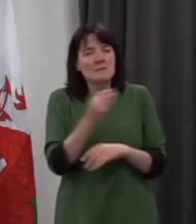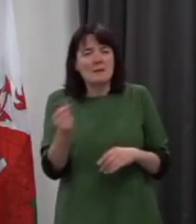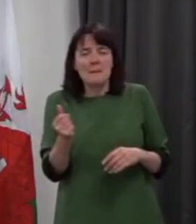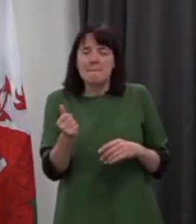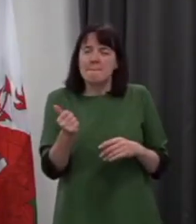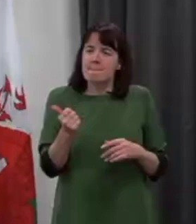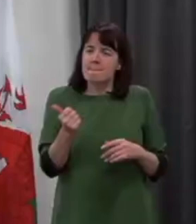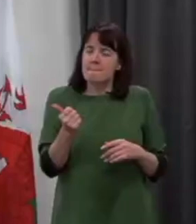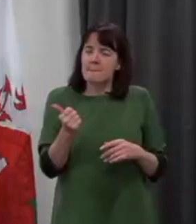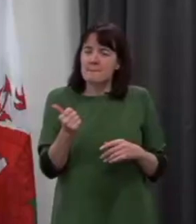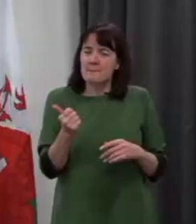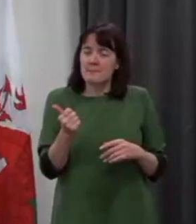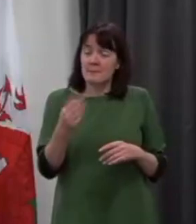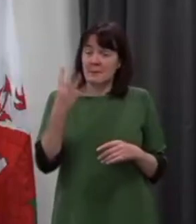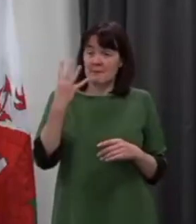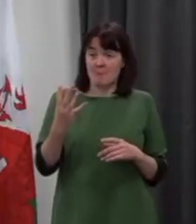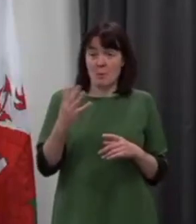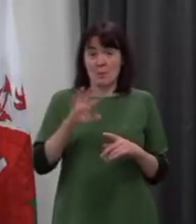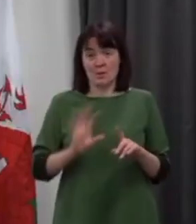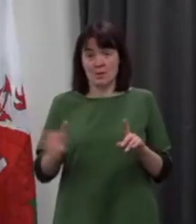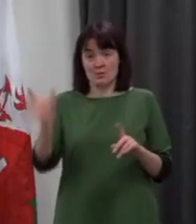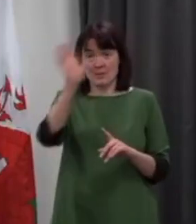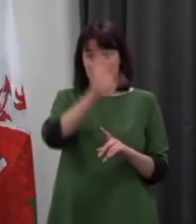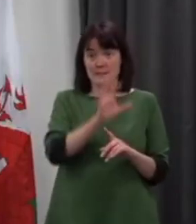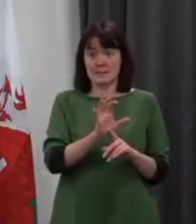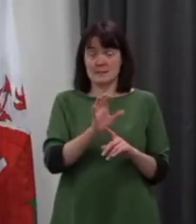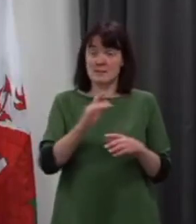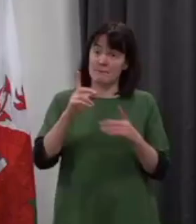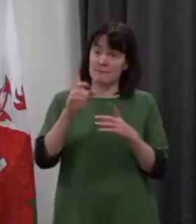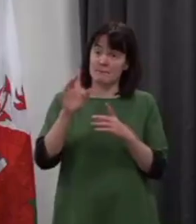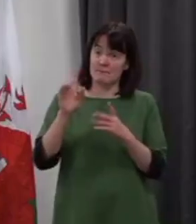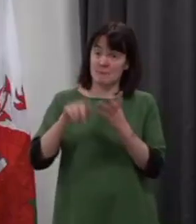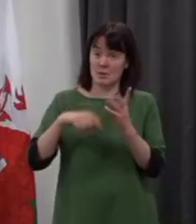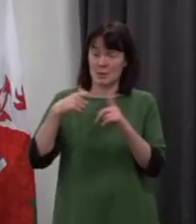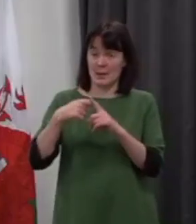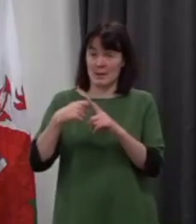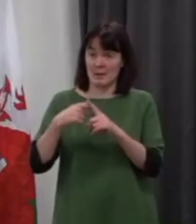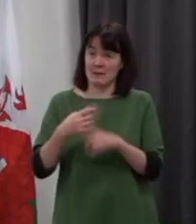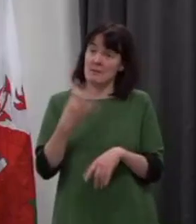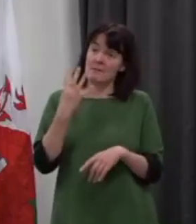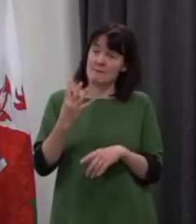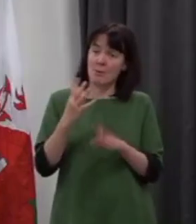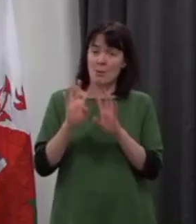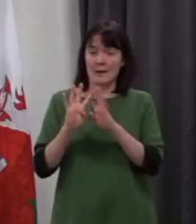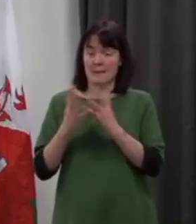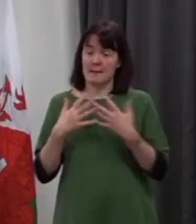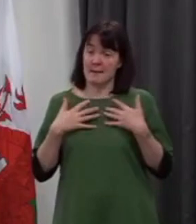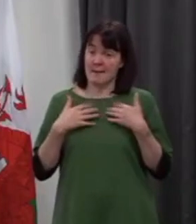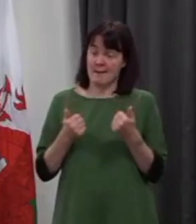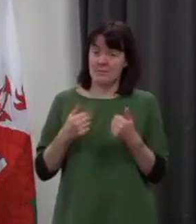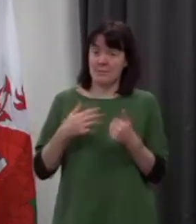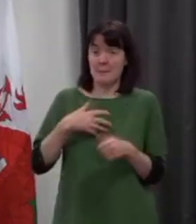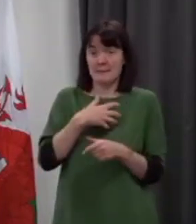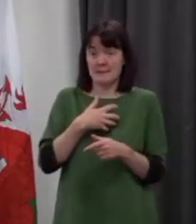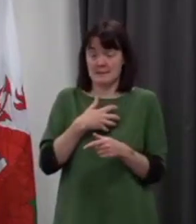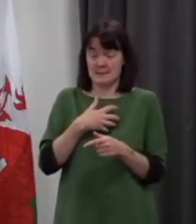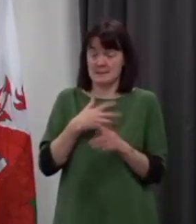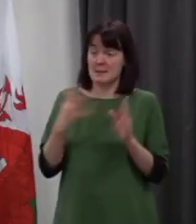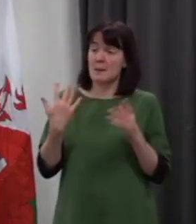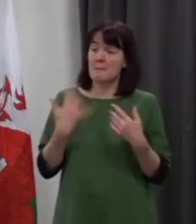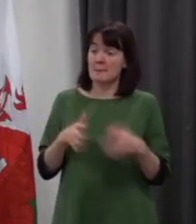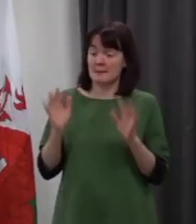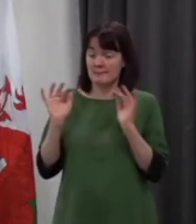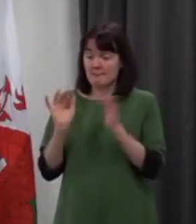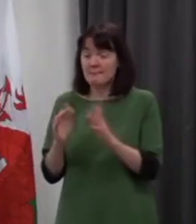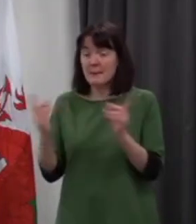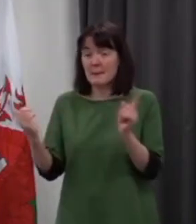working within the four nations of the UK that the four Cabinet Health Ministers had a meeting at the end of